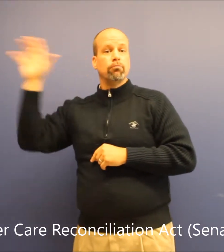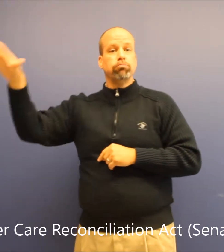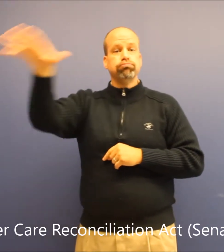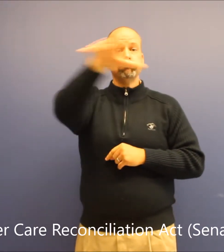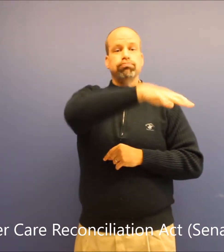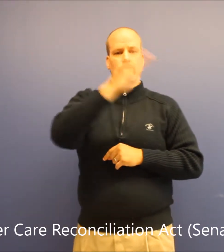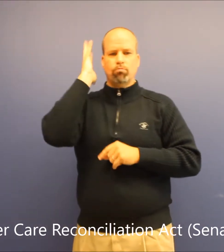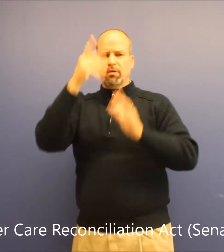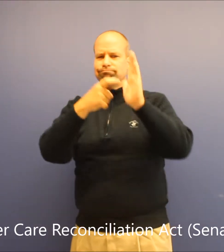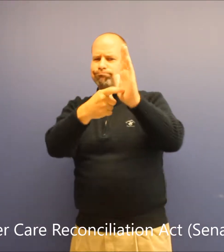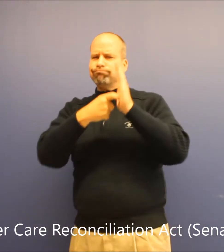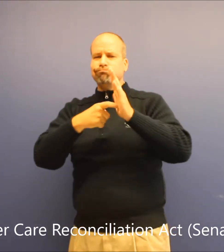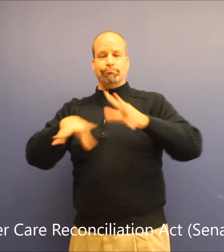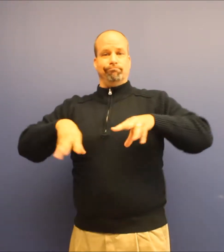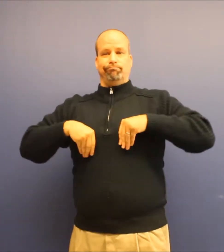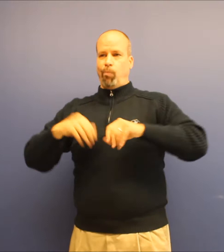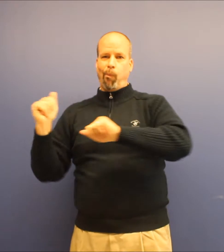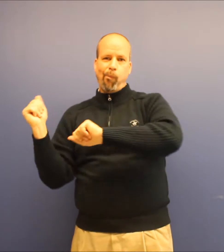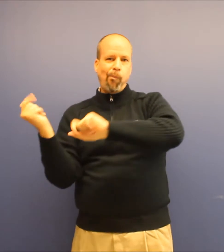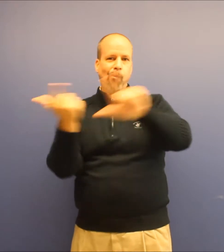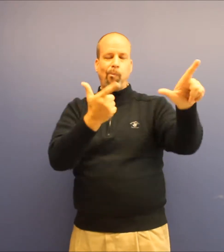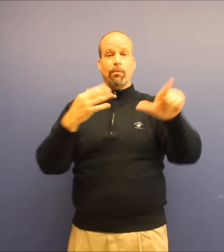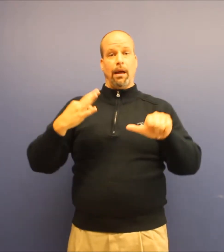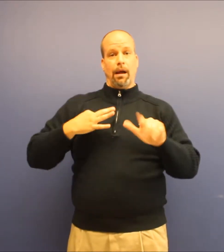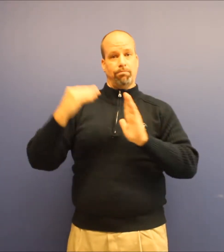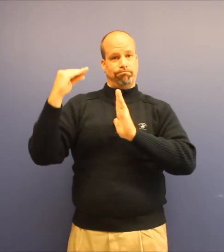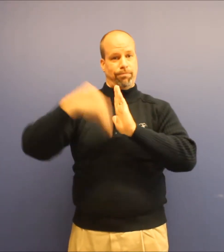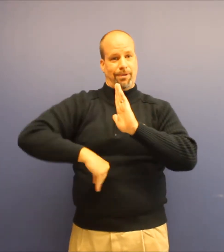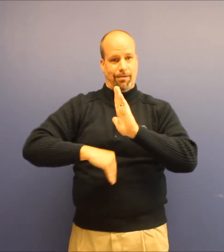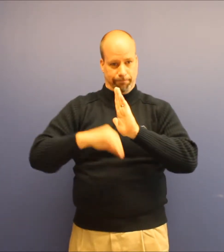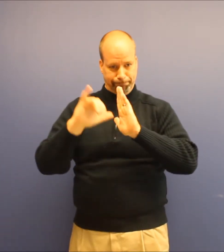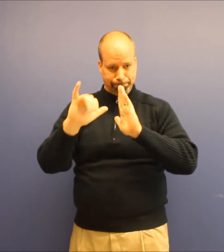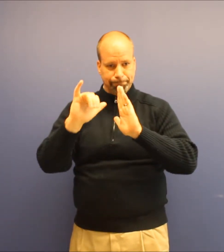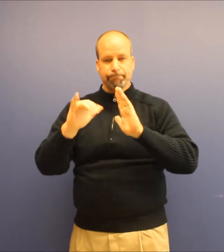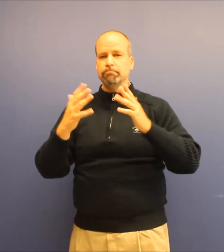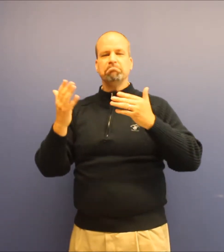insurance companies would be required to accept all applicants regardless of health status.